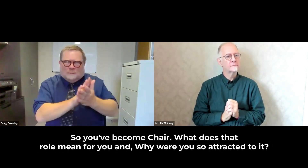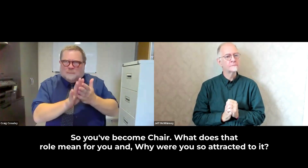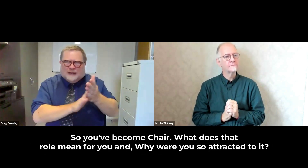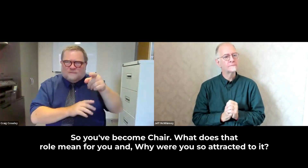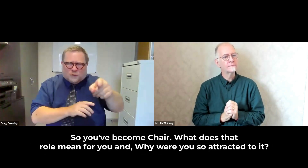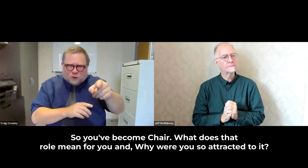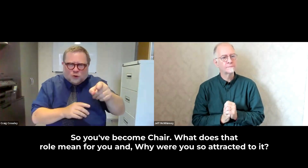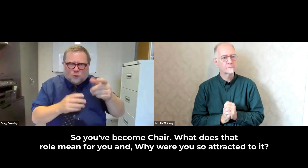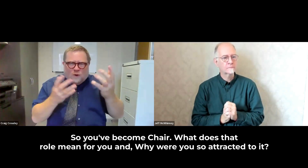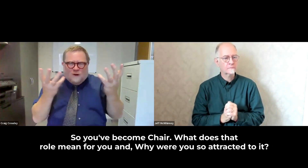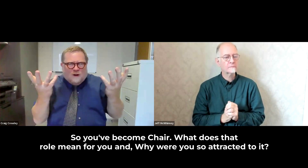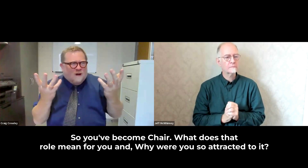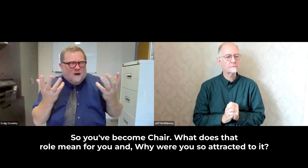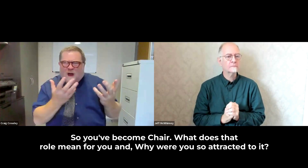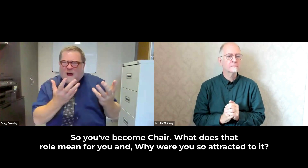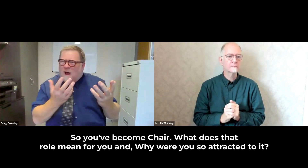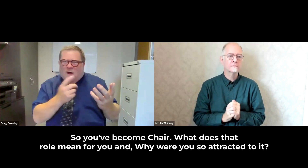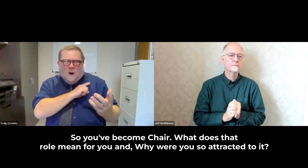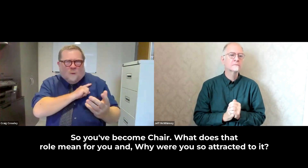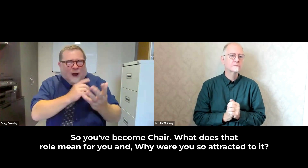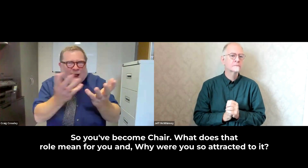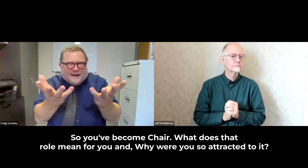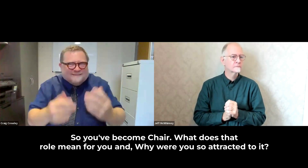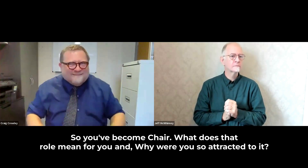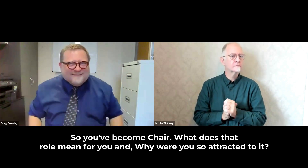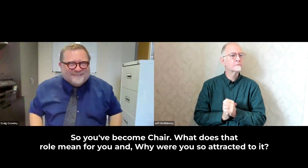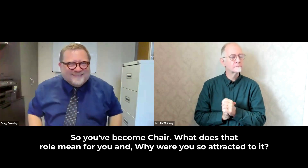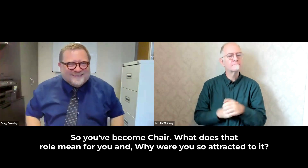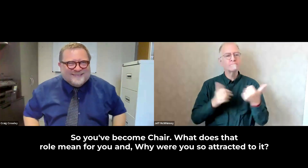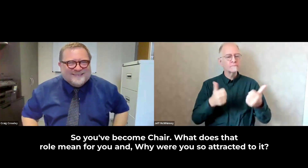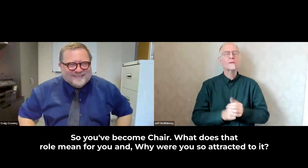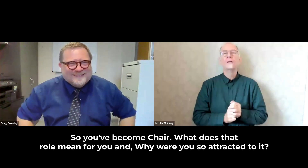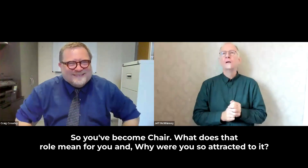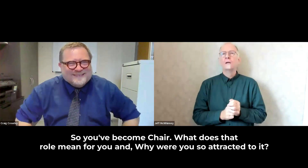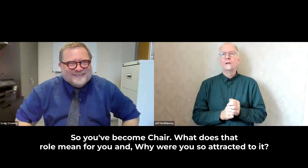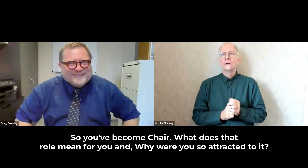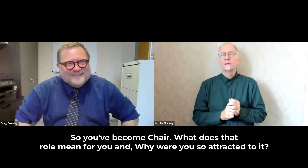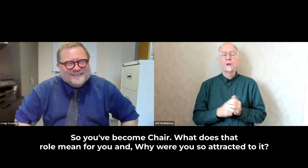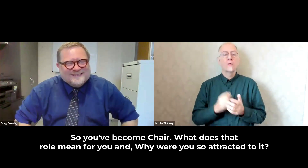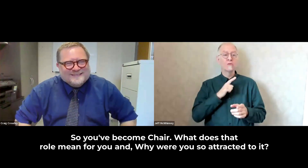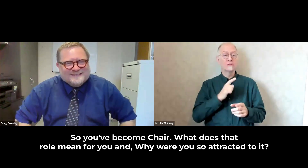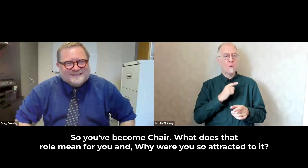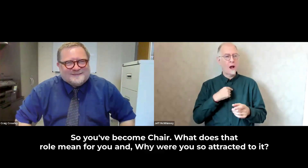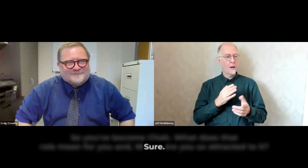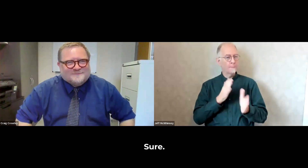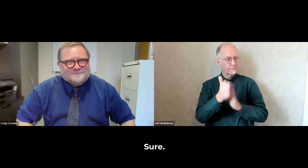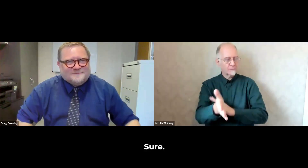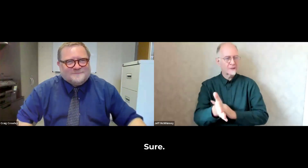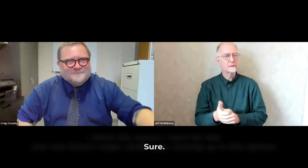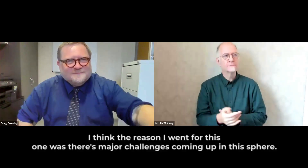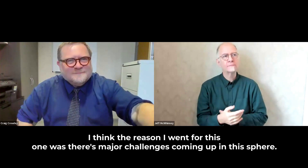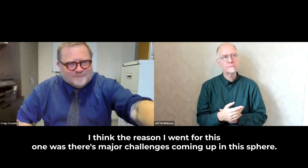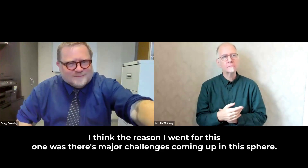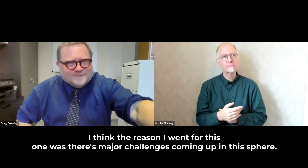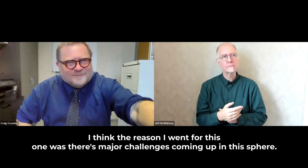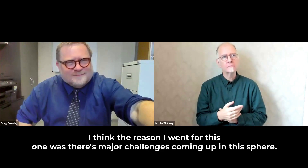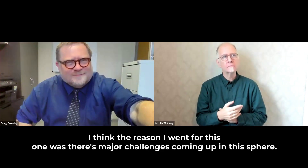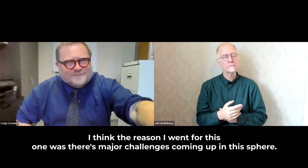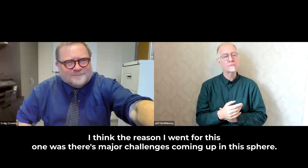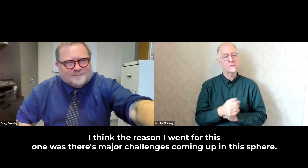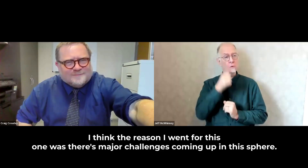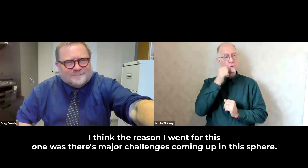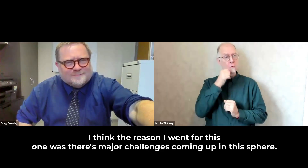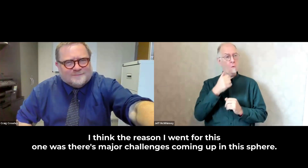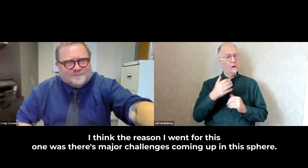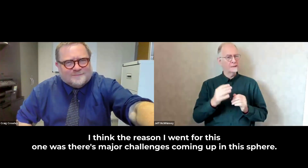become chair. What does that role mean for you, and why were you so attracted to it? Sure. I mean, I think the reason I